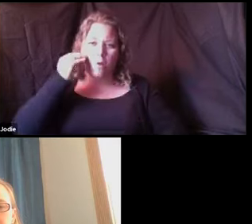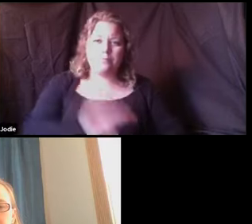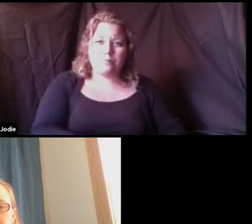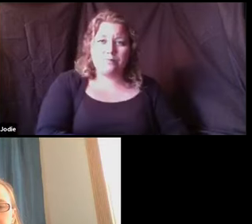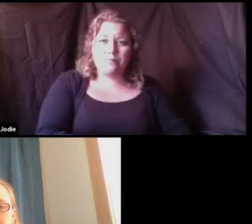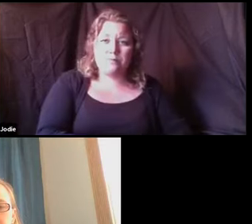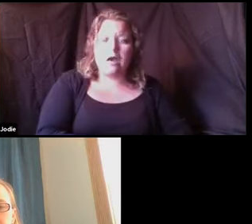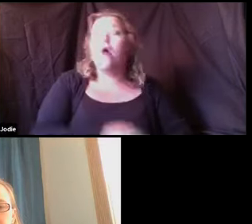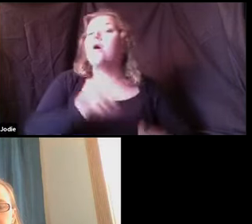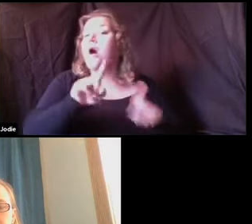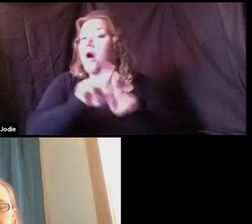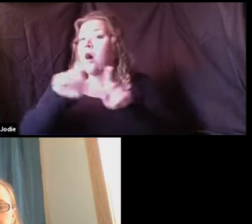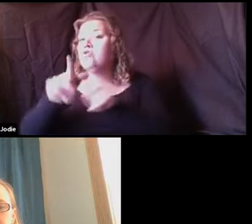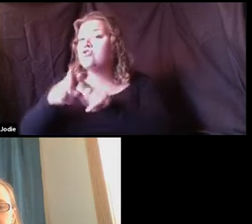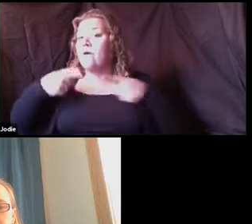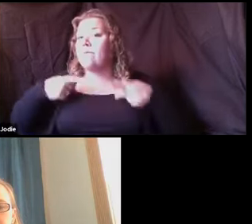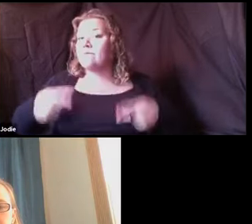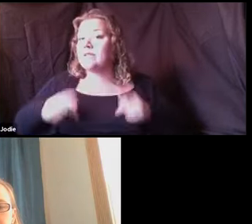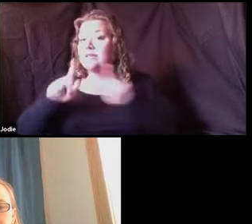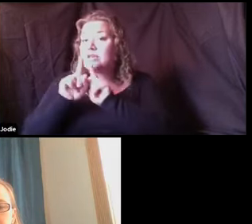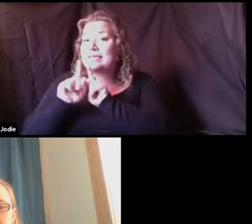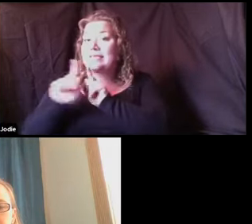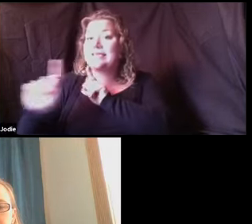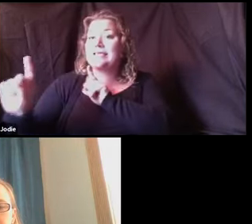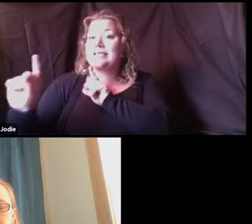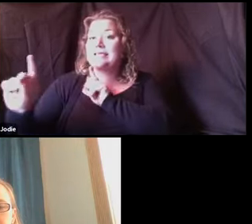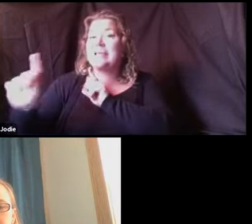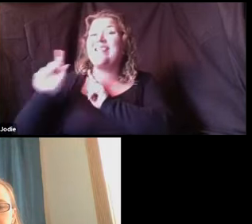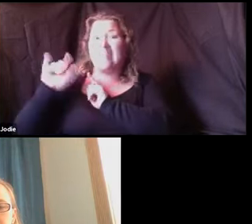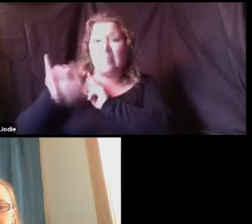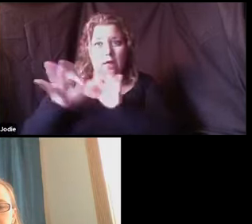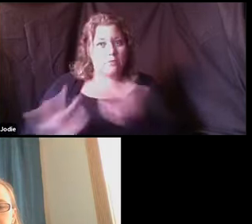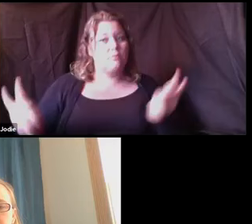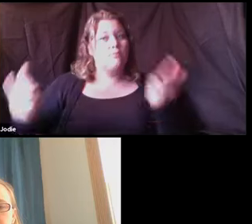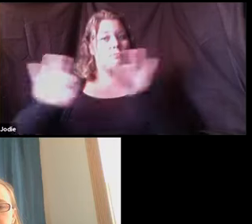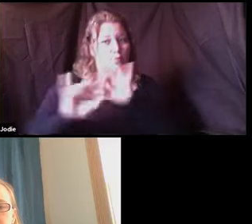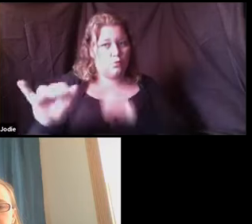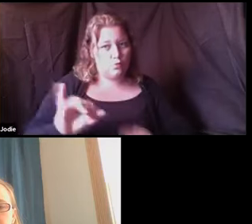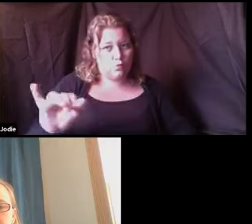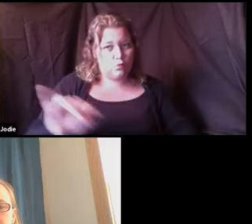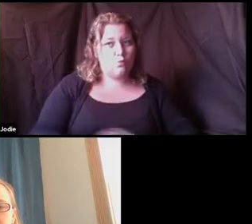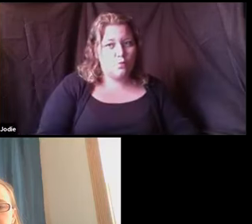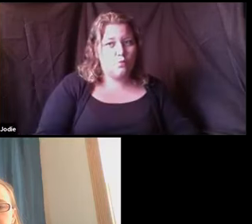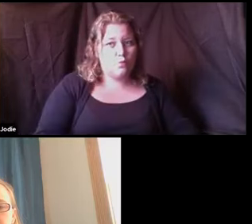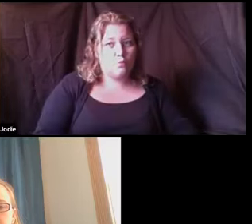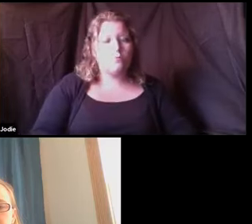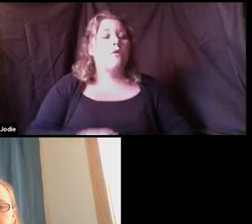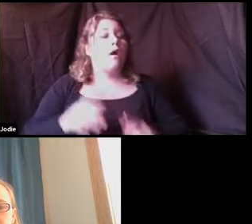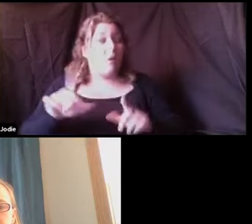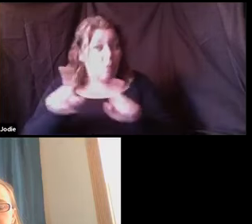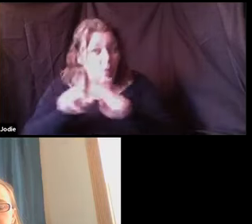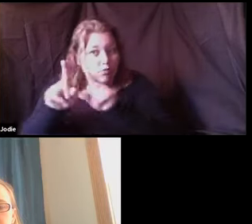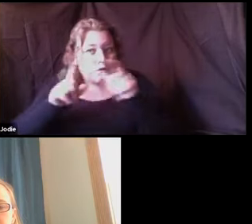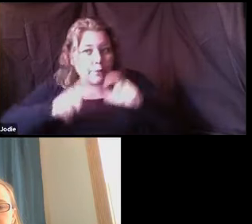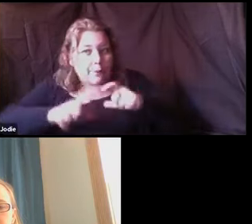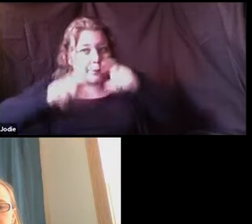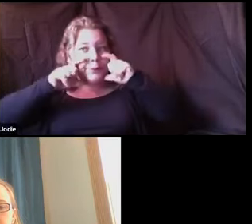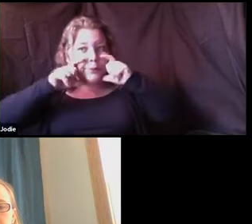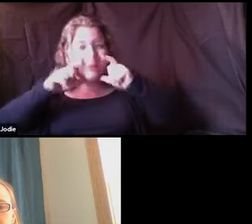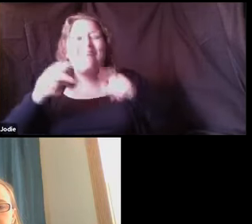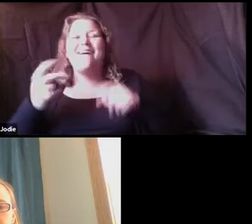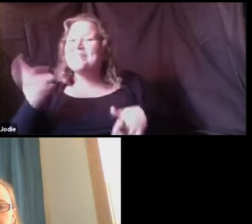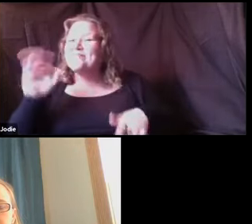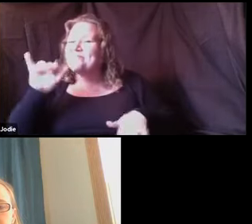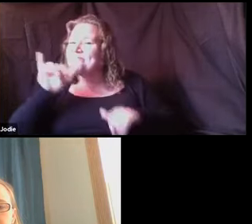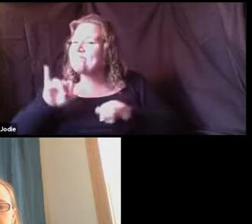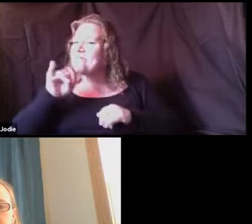still really important whenever possible, and when you're out and about wearing the fabric face coverings. I do see a mix of that in our